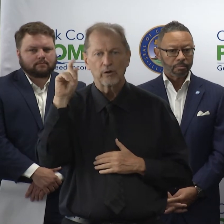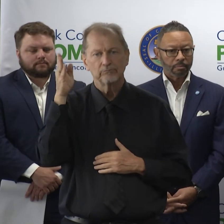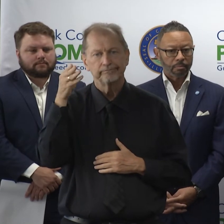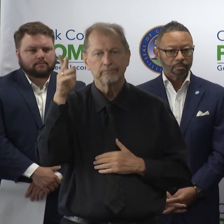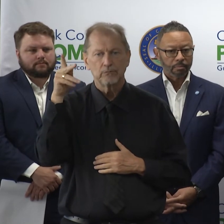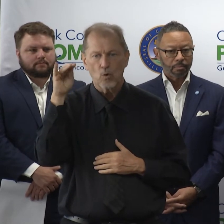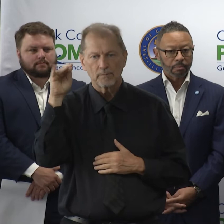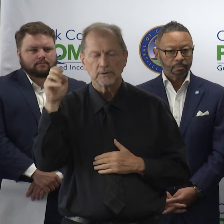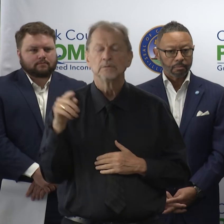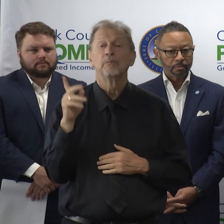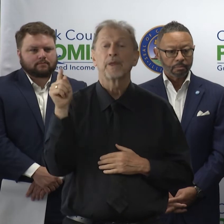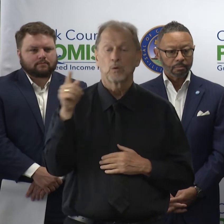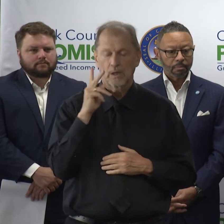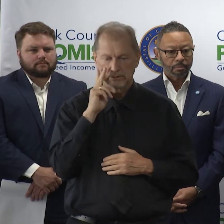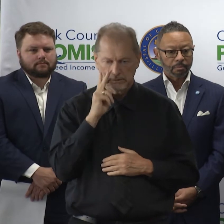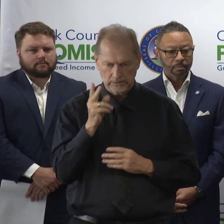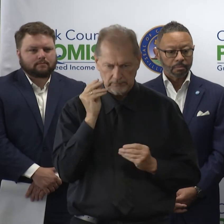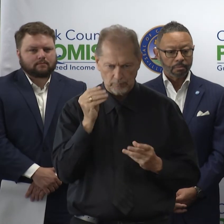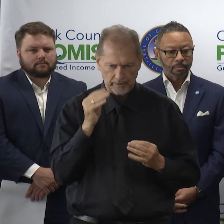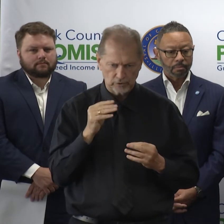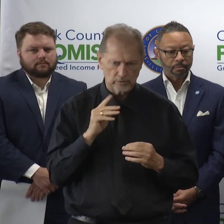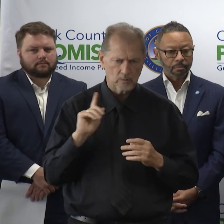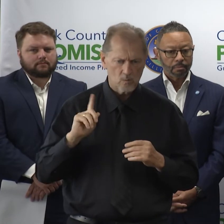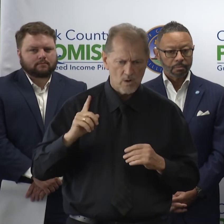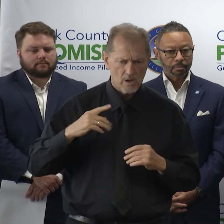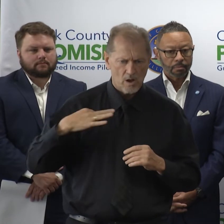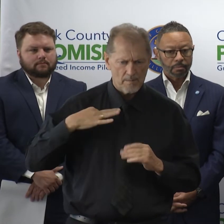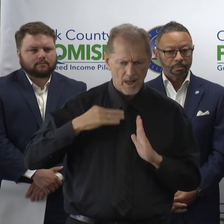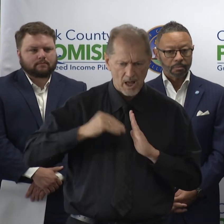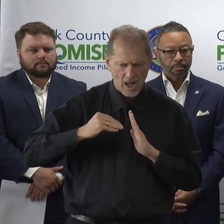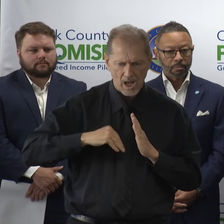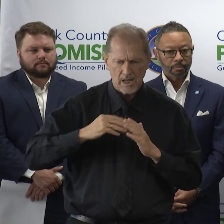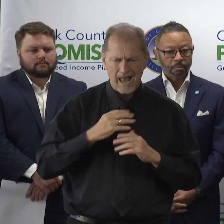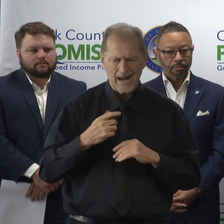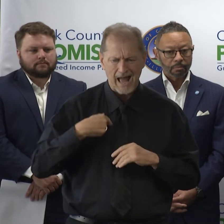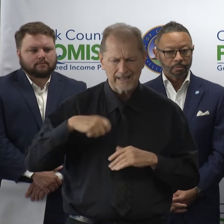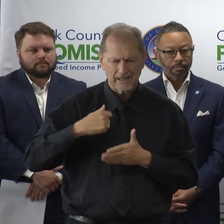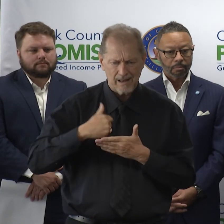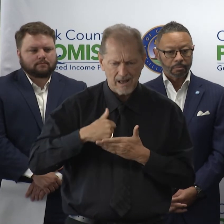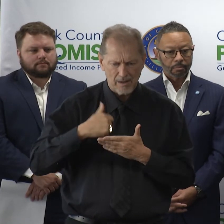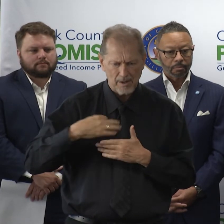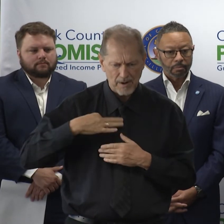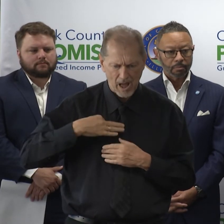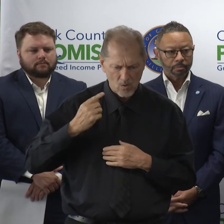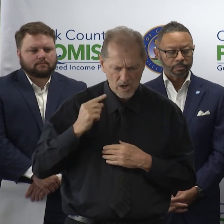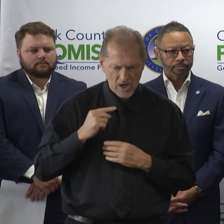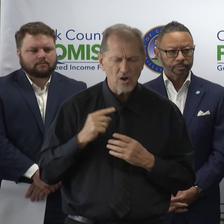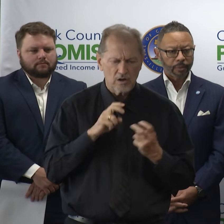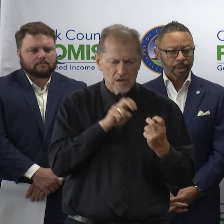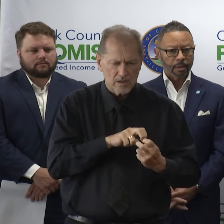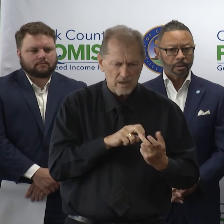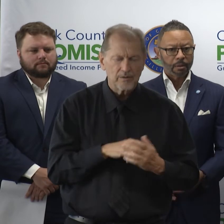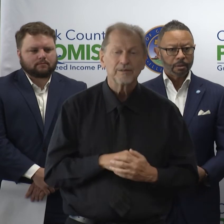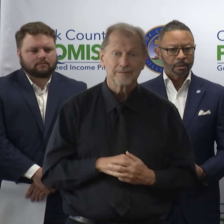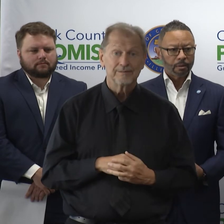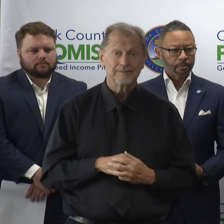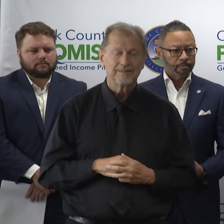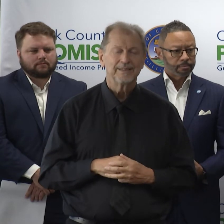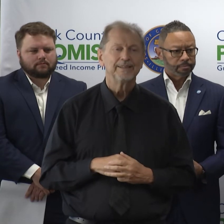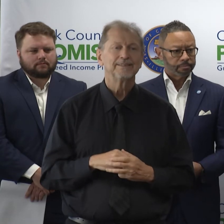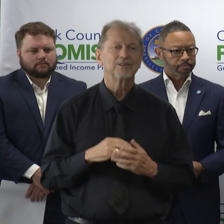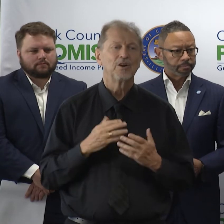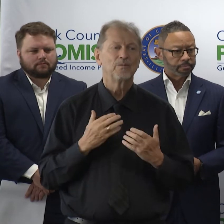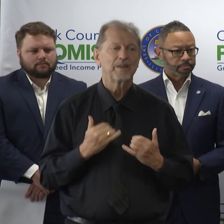engagecookcounty.com/promise that will provide information about where you can get assistance. So with that in mind, I will pass it over to my